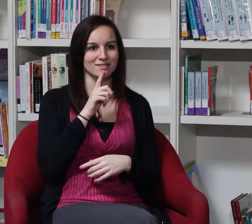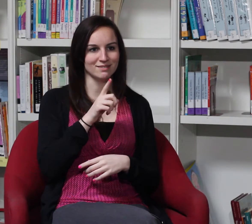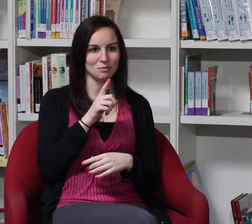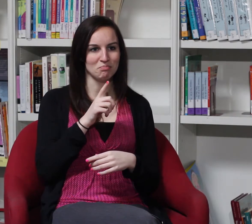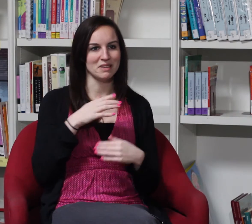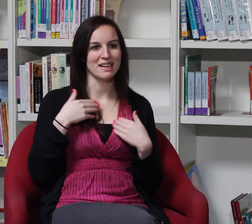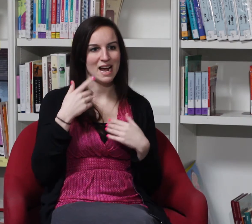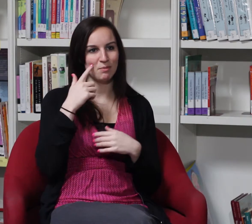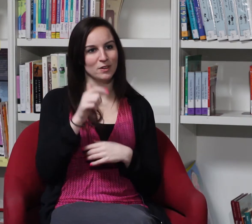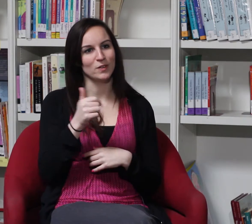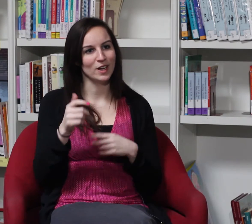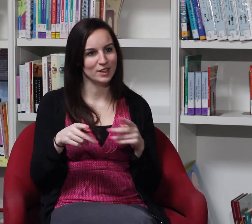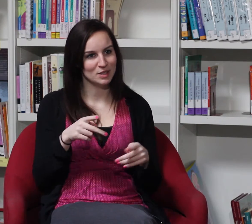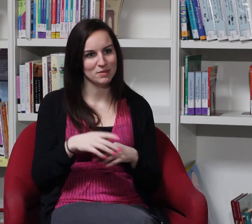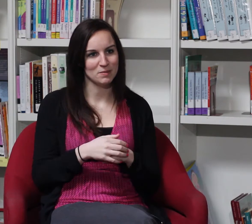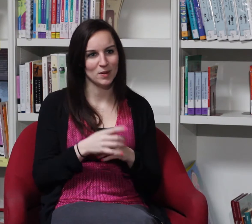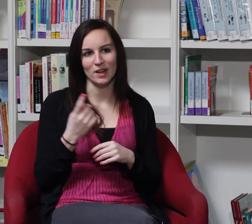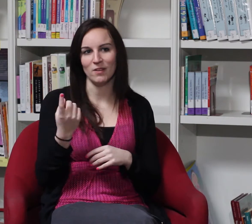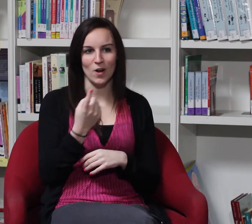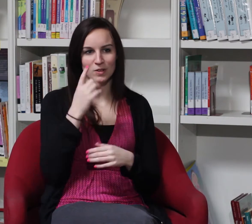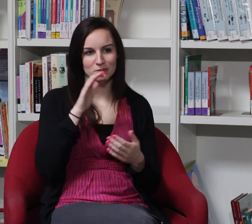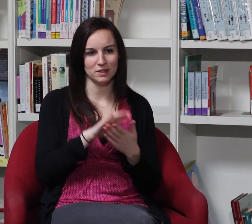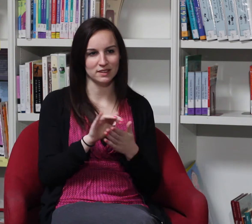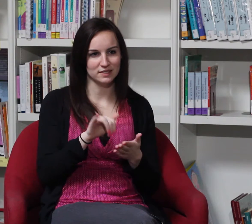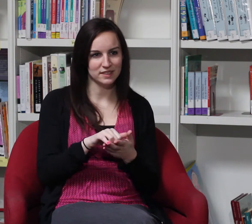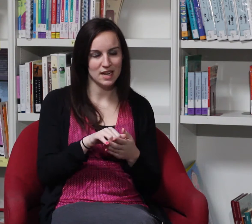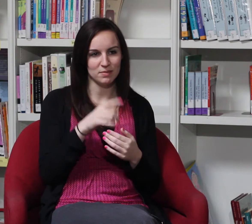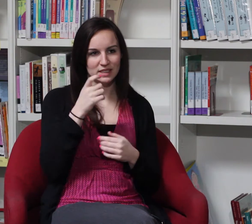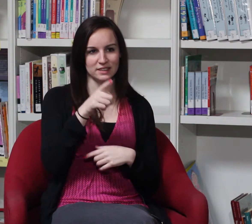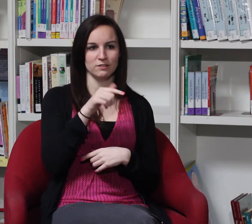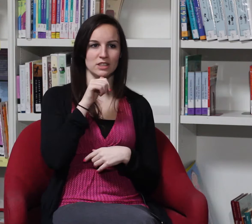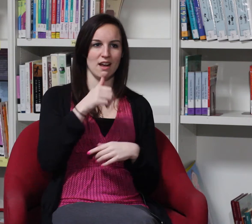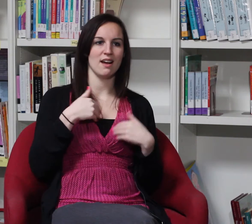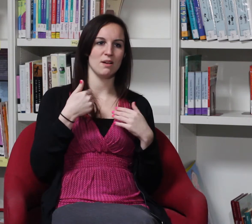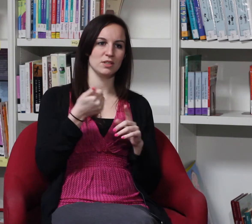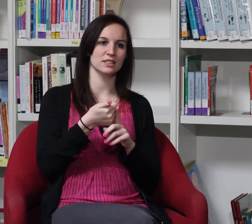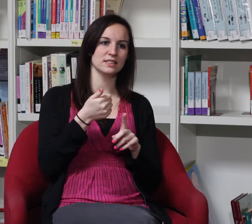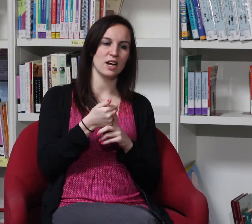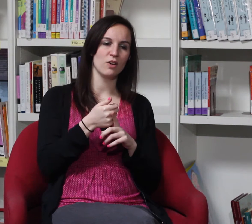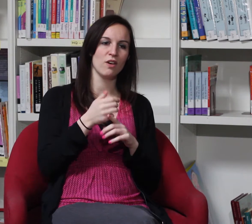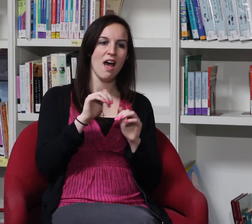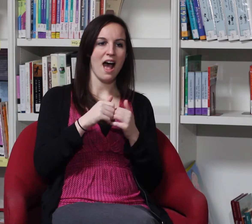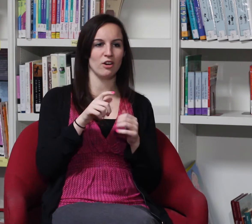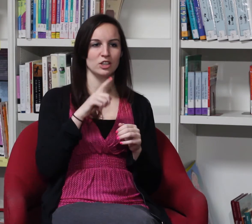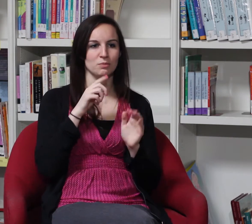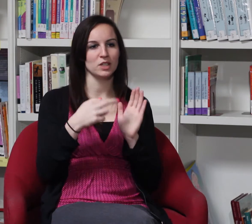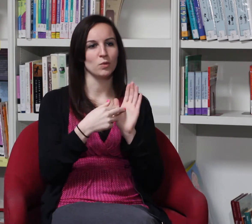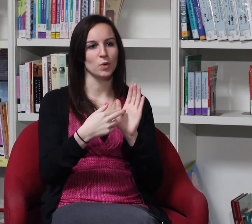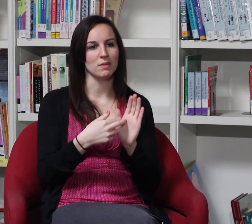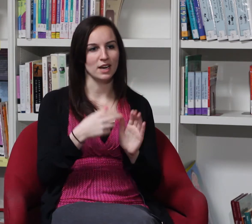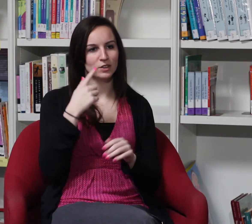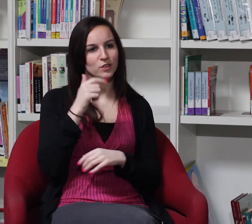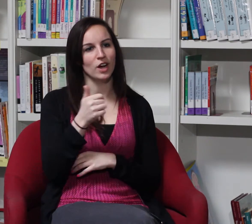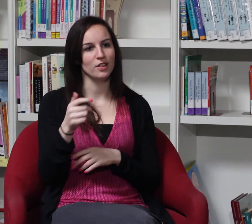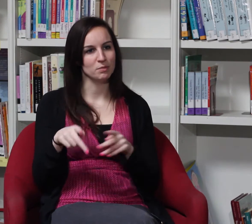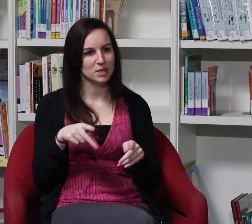can be happy for other people. I've always believed that, because if you're not happy yourself, how can you be a role model for other